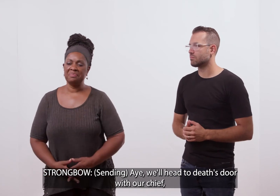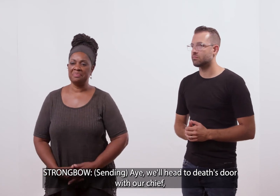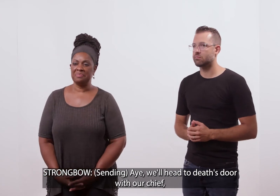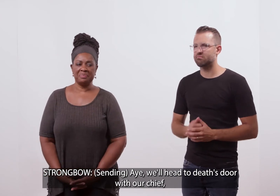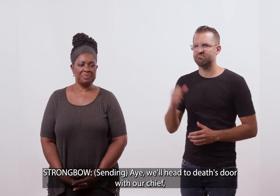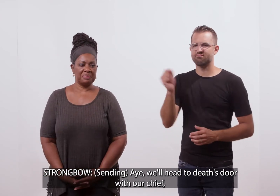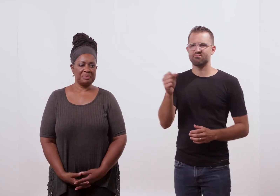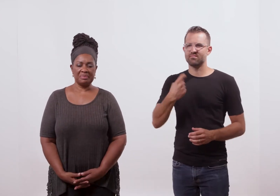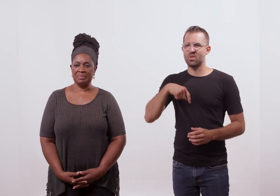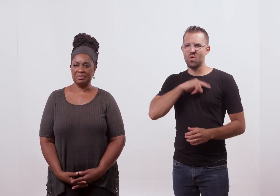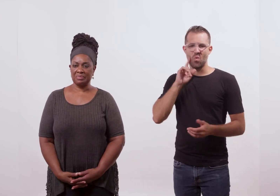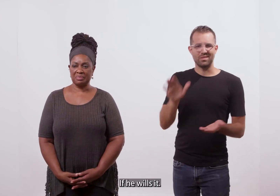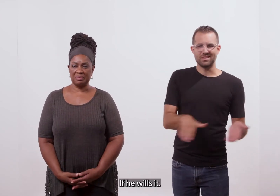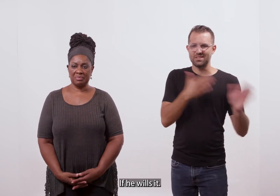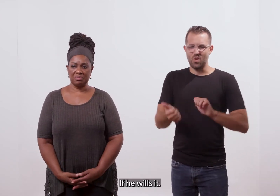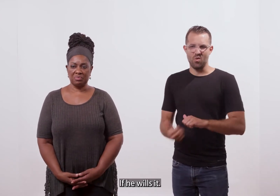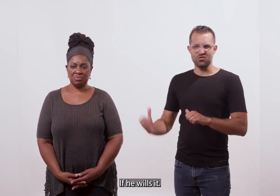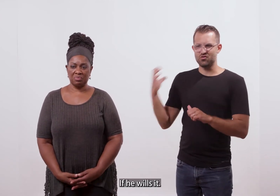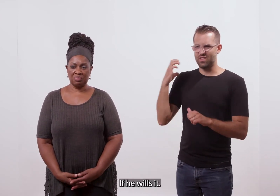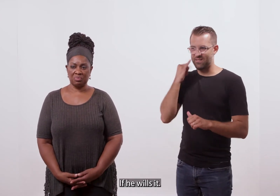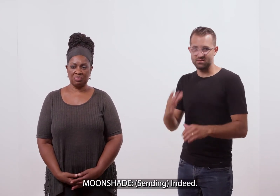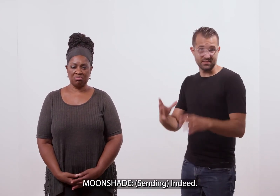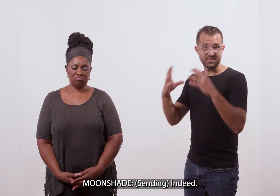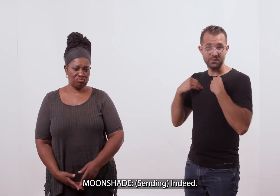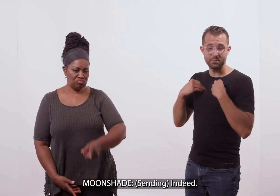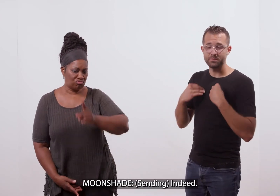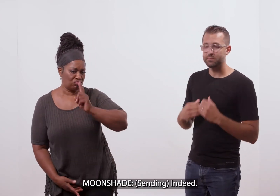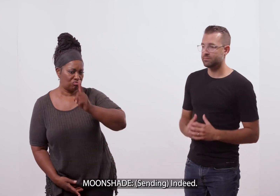door with our chief, if he wills it. Indeed.